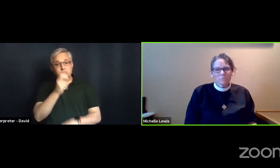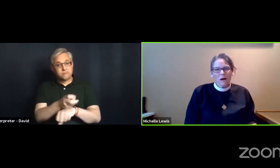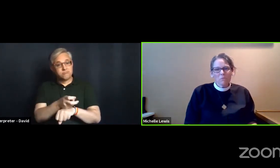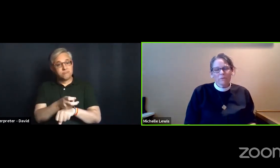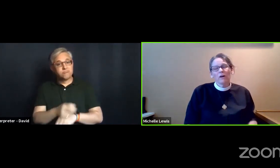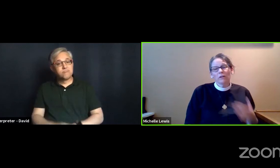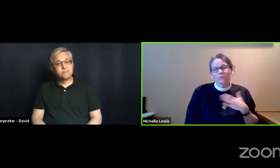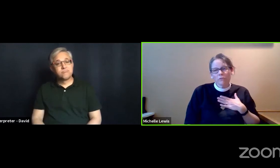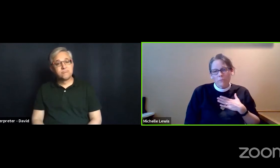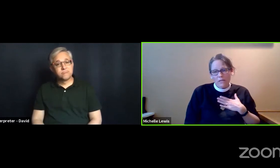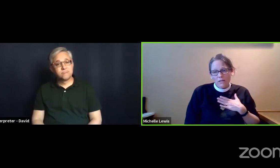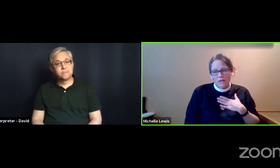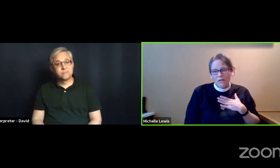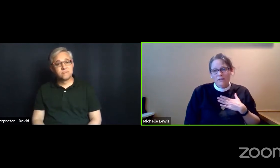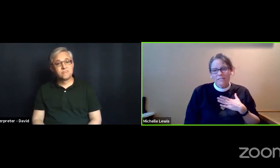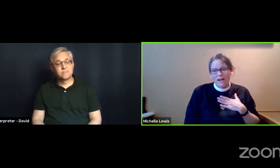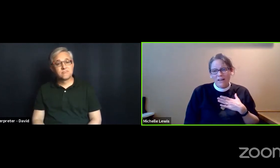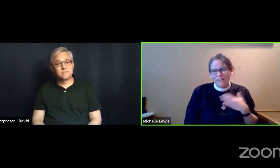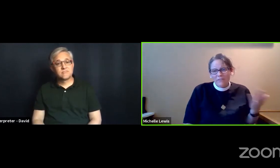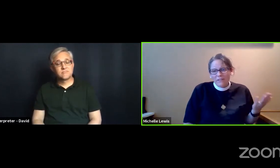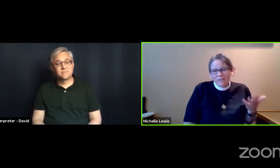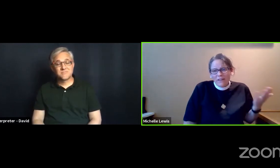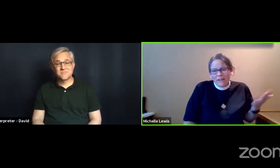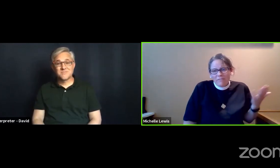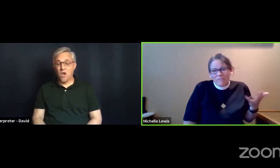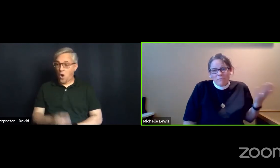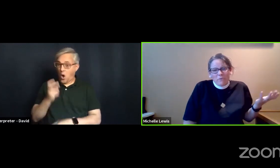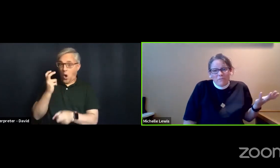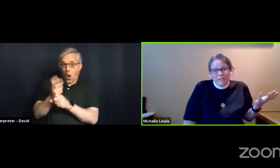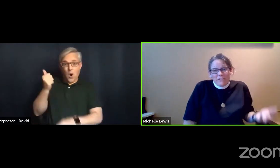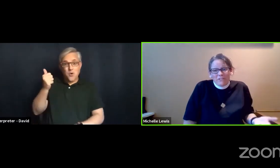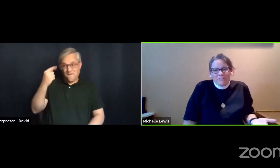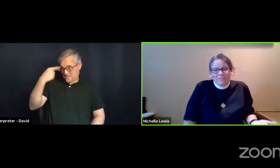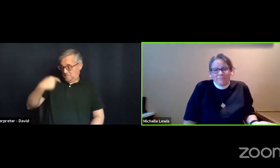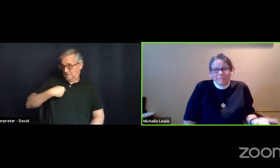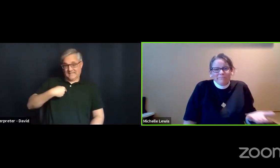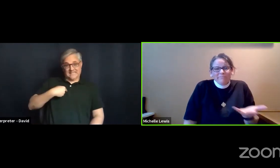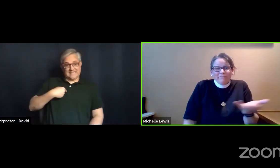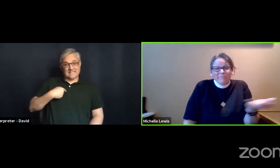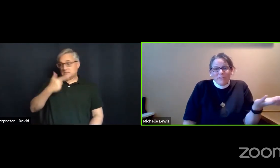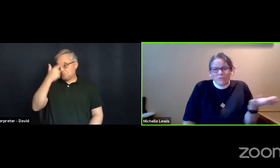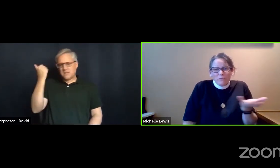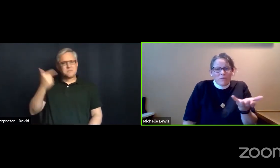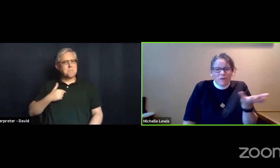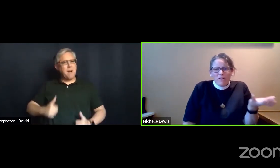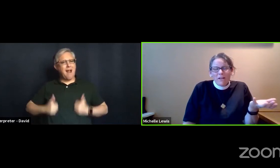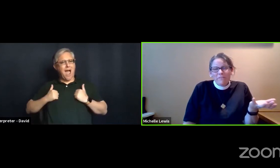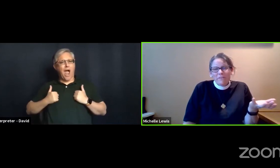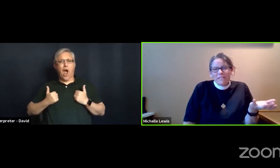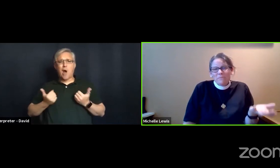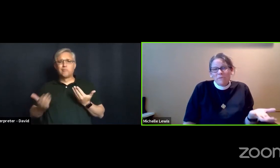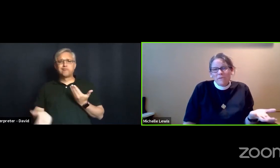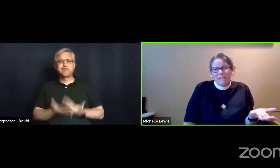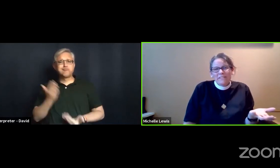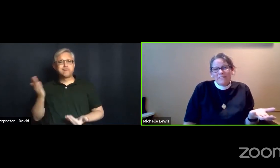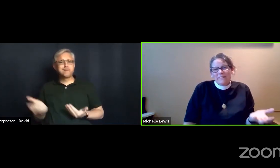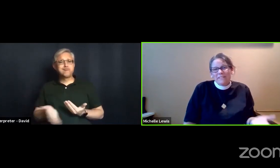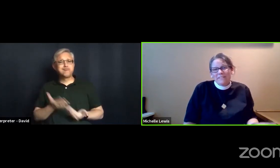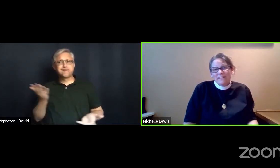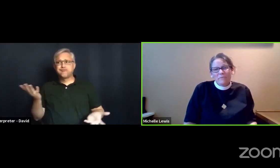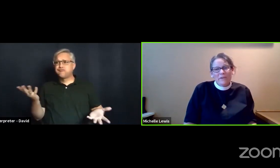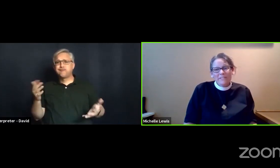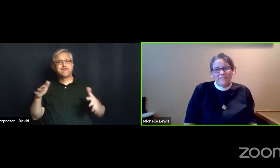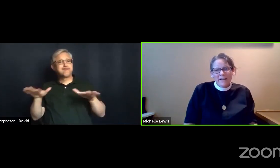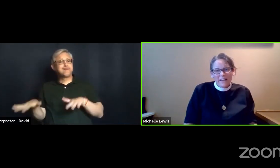I think it's probably harder for me because I live in a life of privilege. You all have experienced